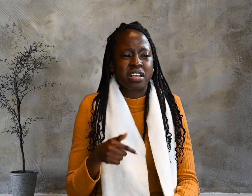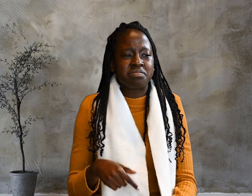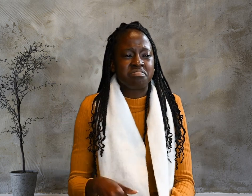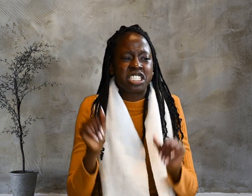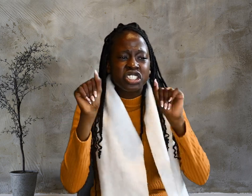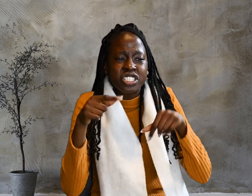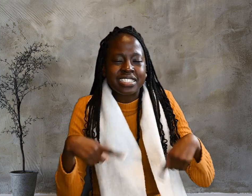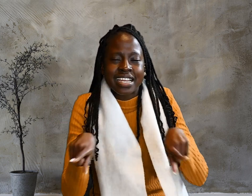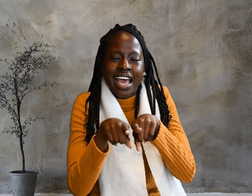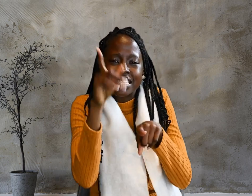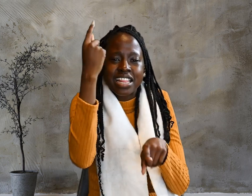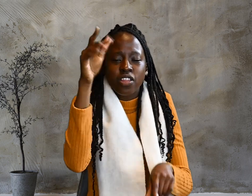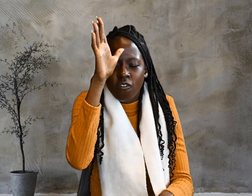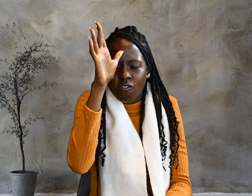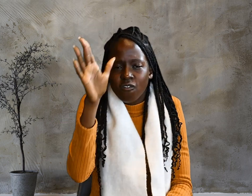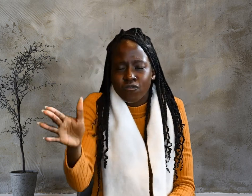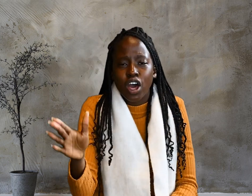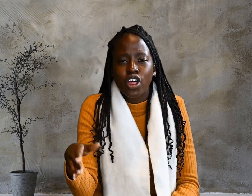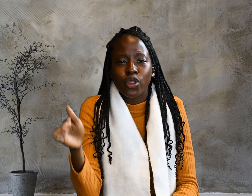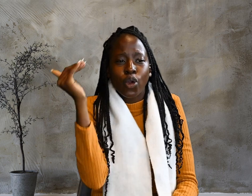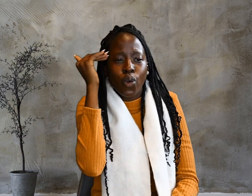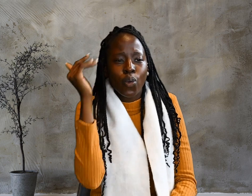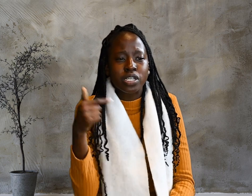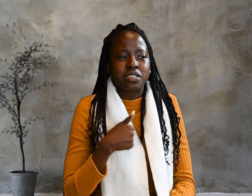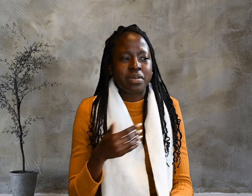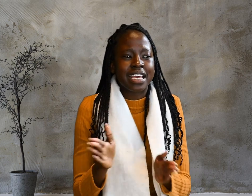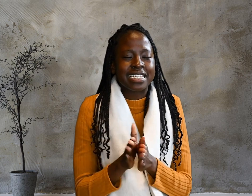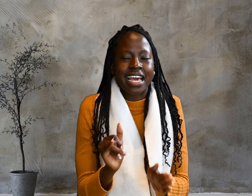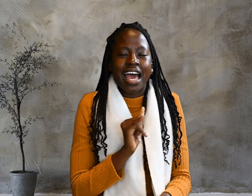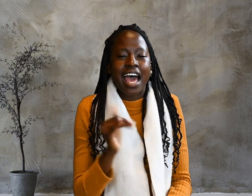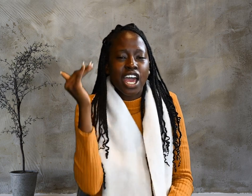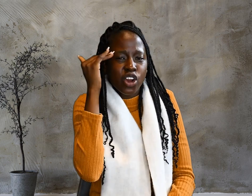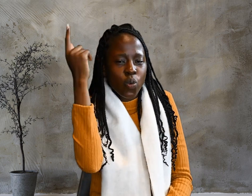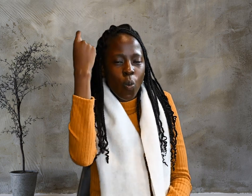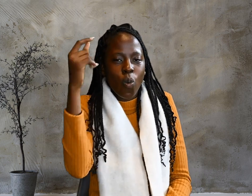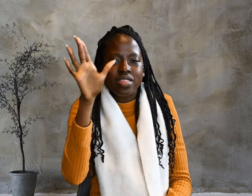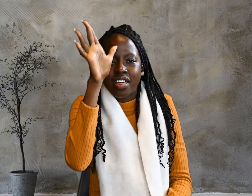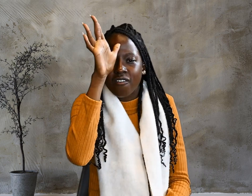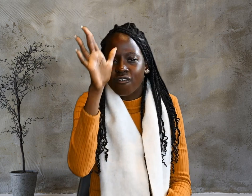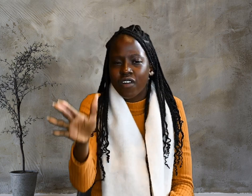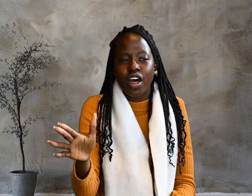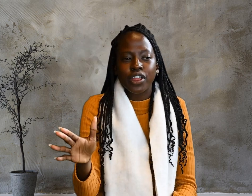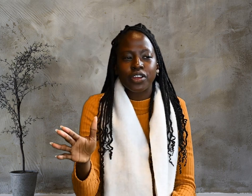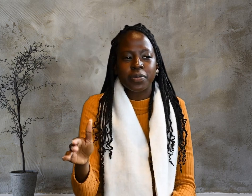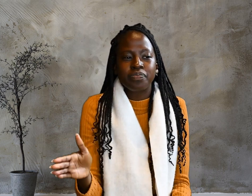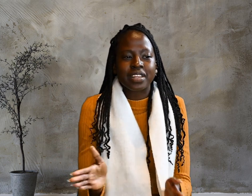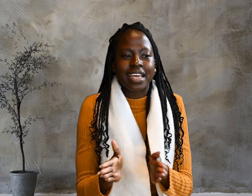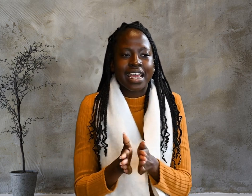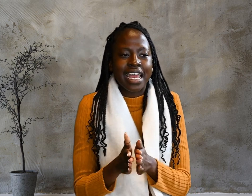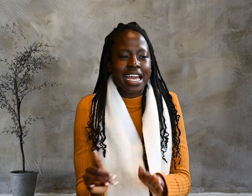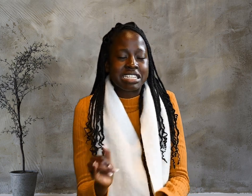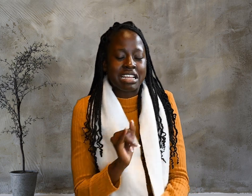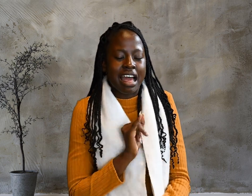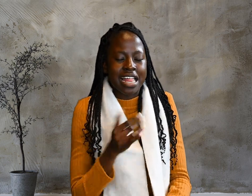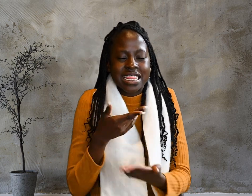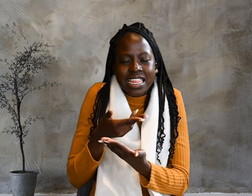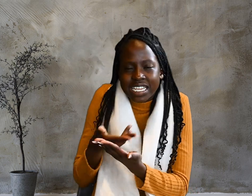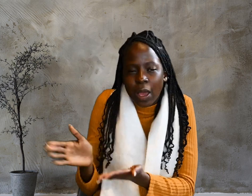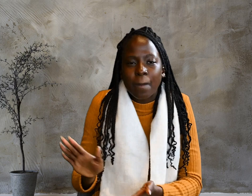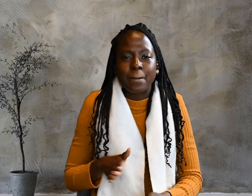as the Father knows me, and I know the Father. and I lay down my